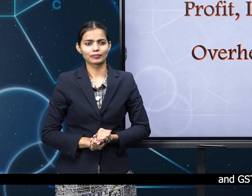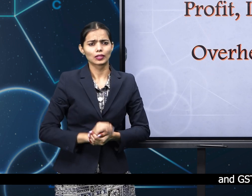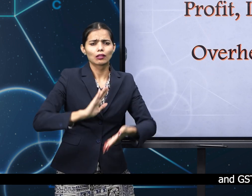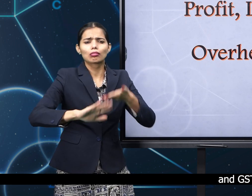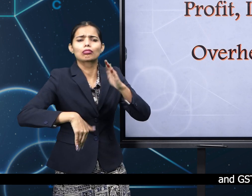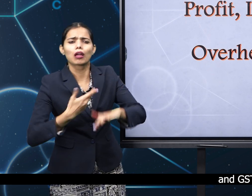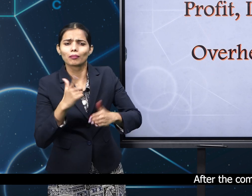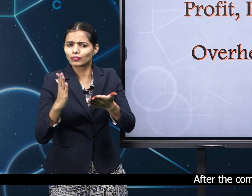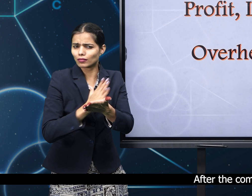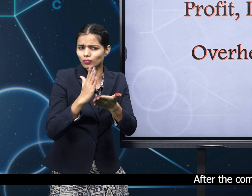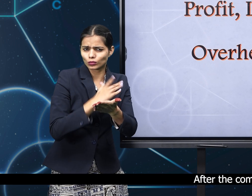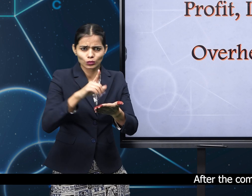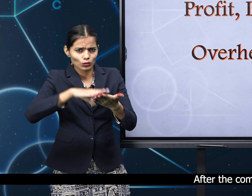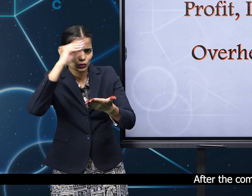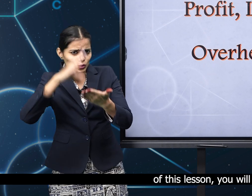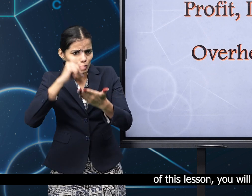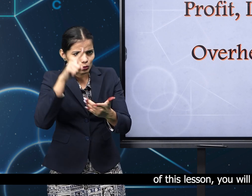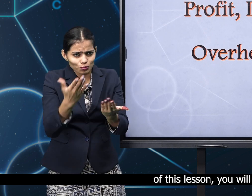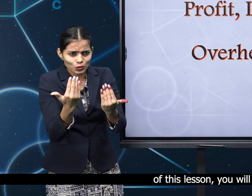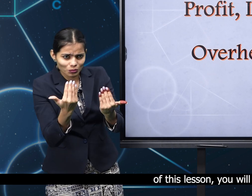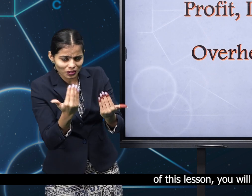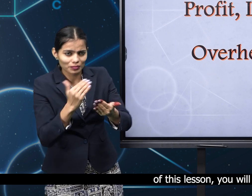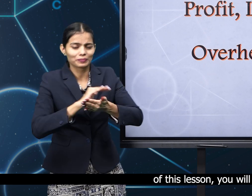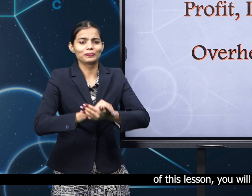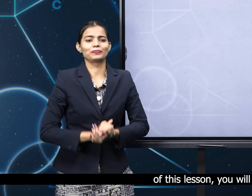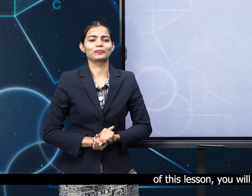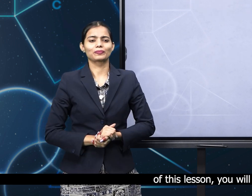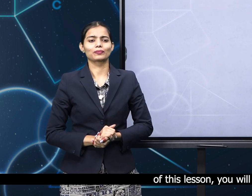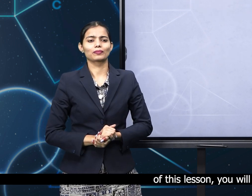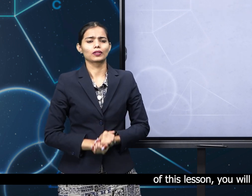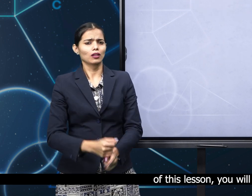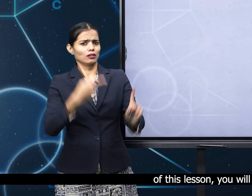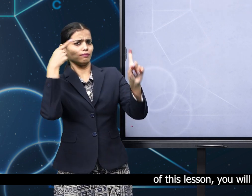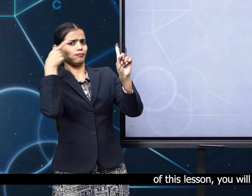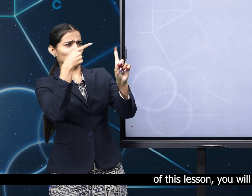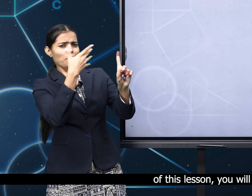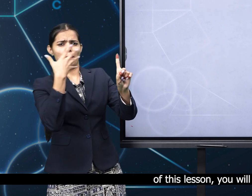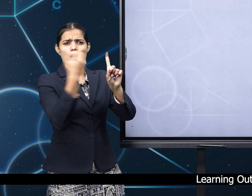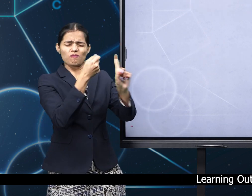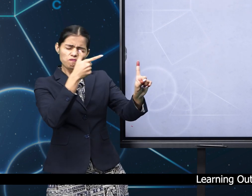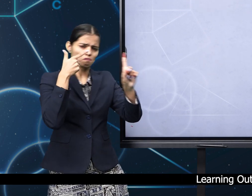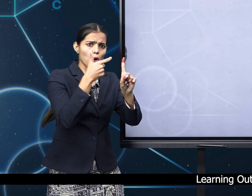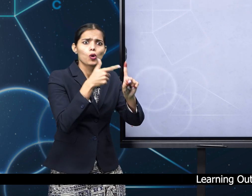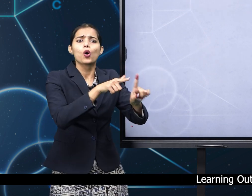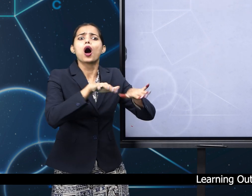After the completion of this lesson, you will be able to know learning outcomes.